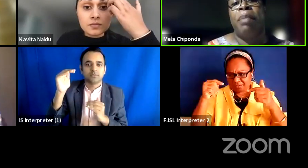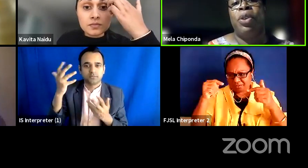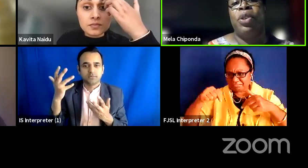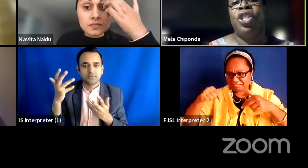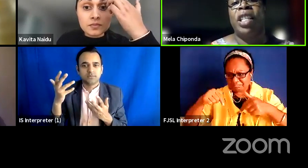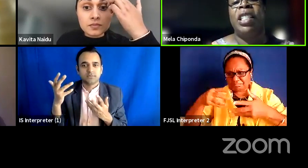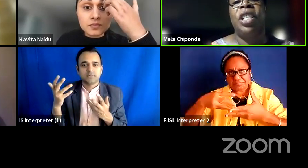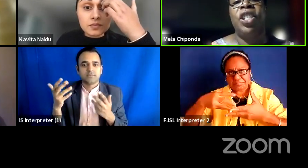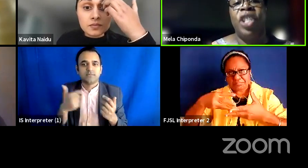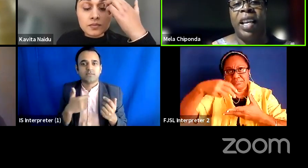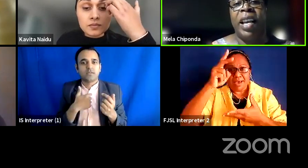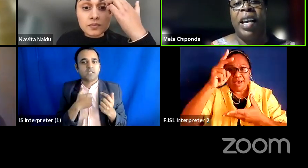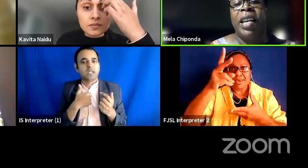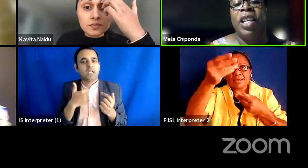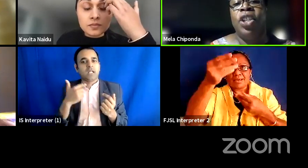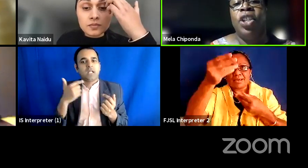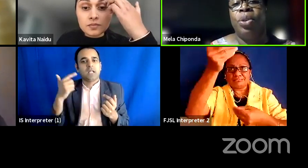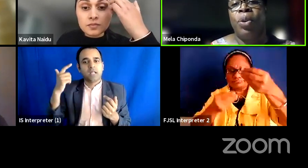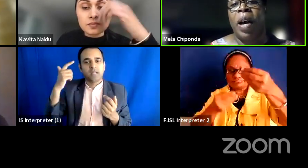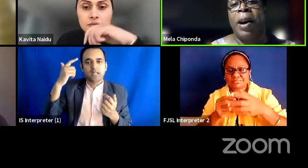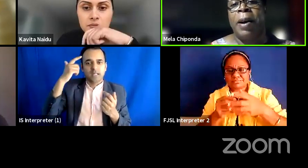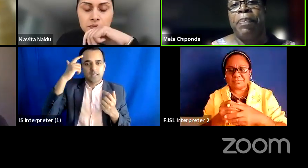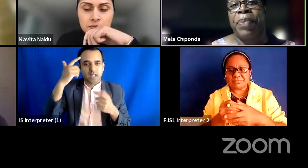people are talking about transitioning